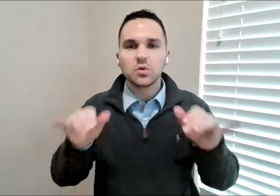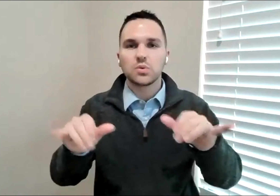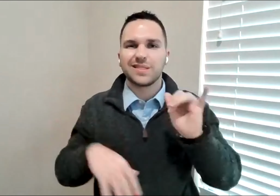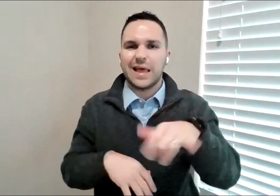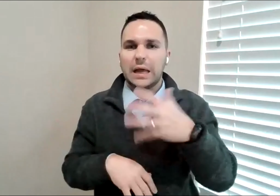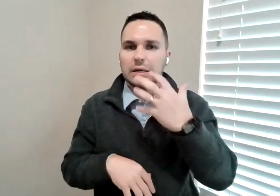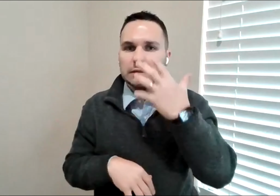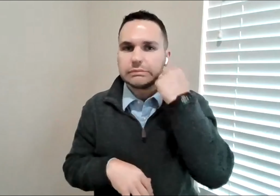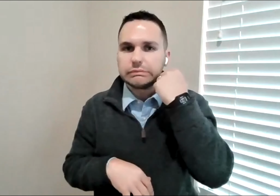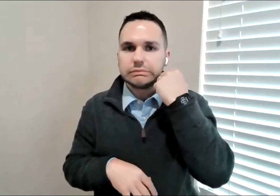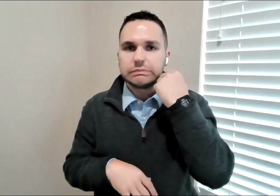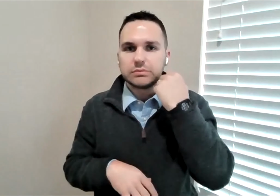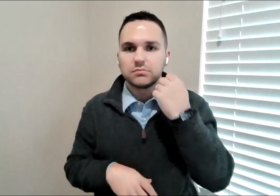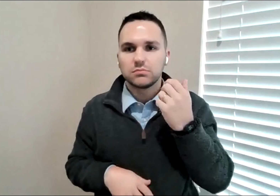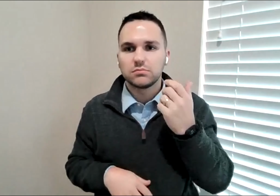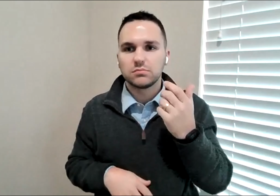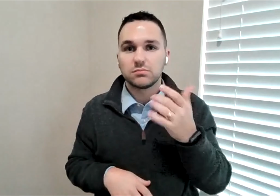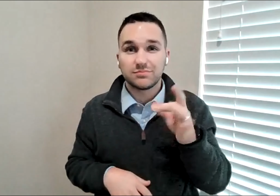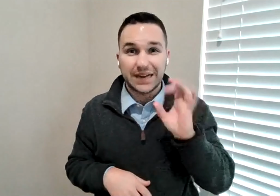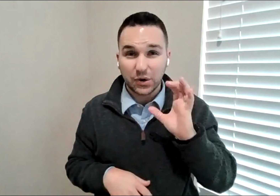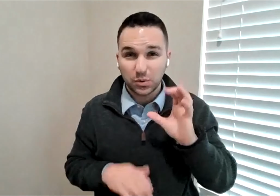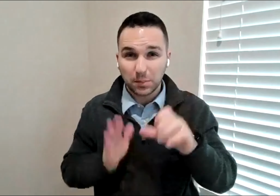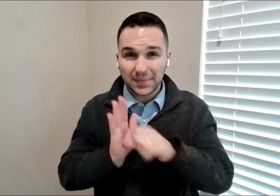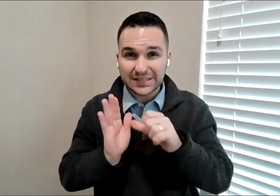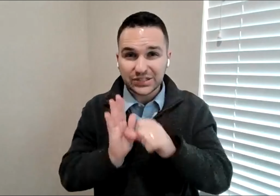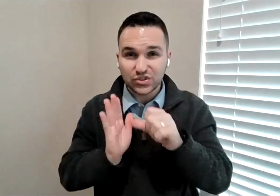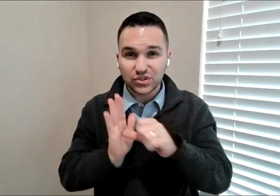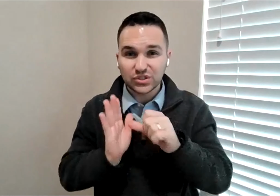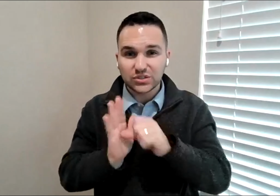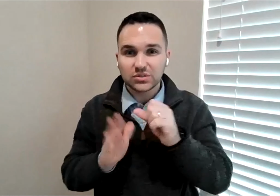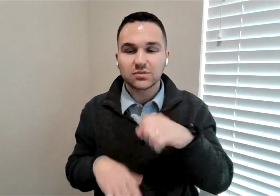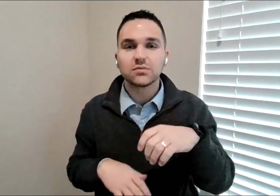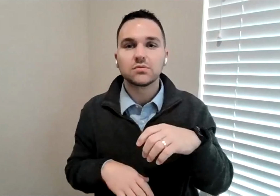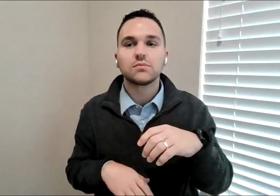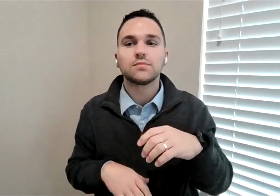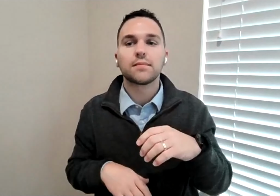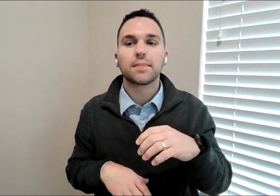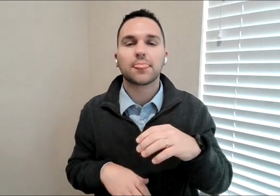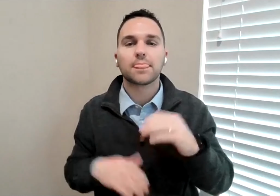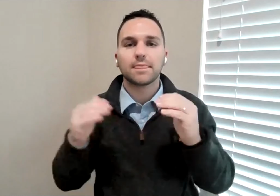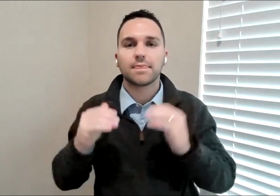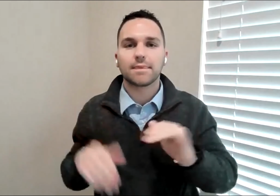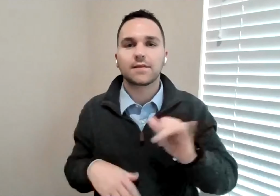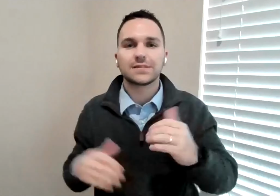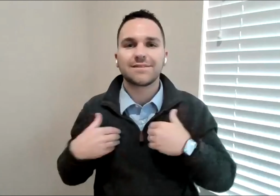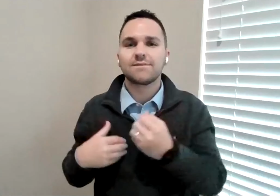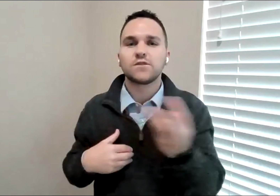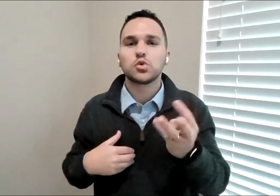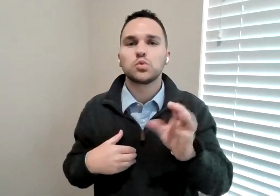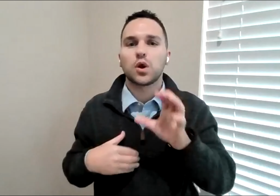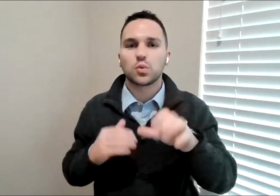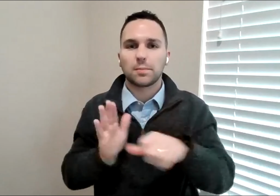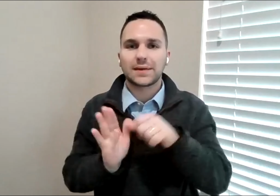that was maybe like 600 to 800 pages. We also have a number of, a couple hundred pages of our